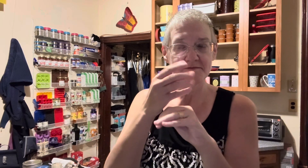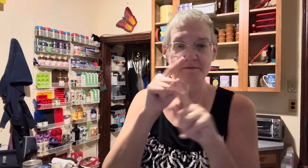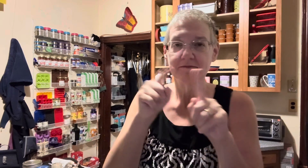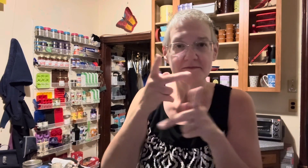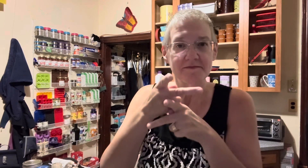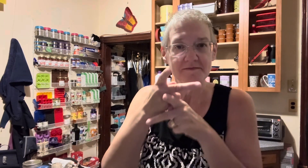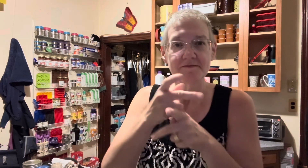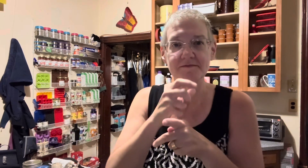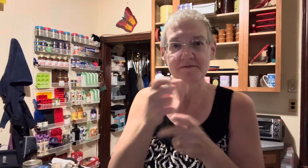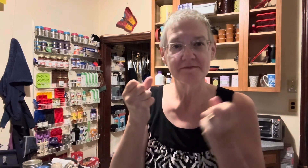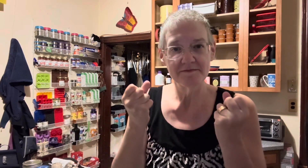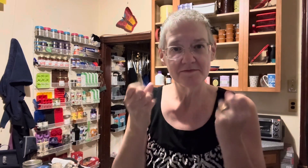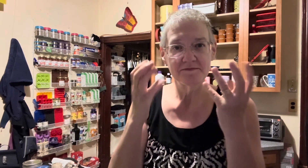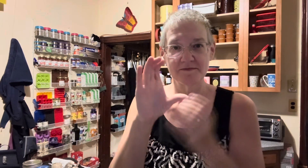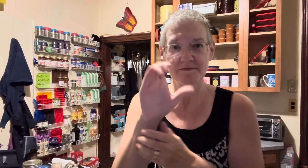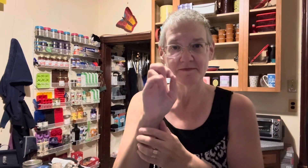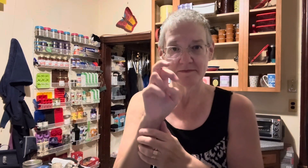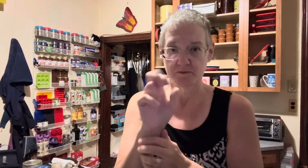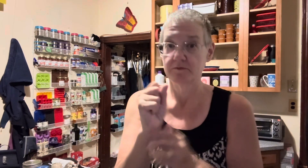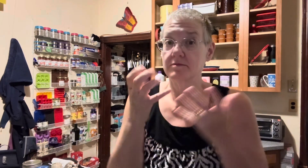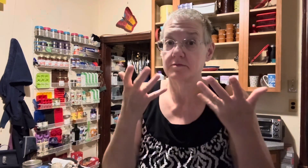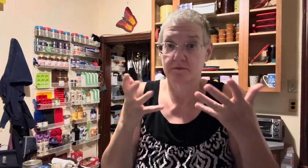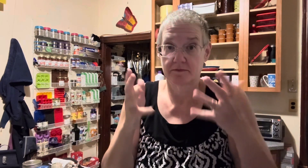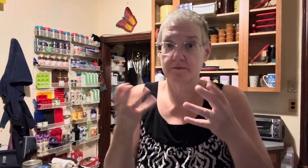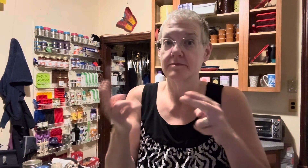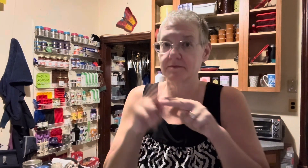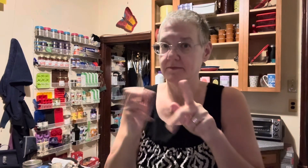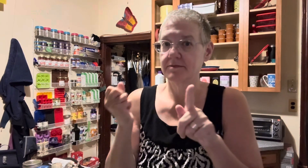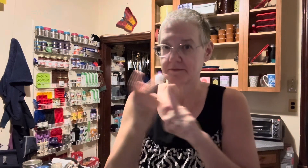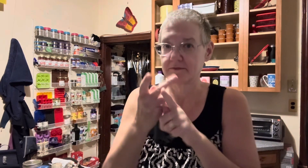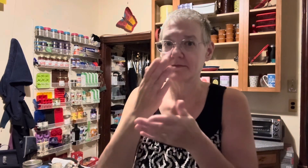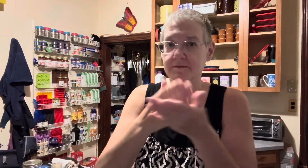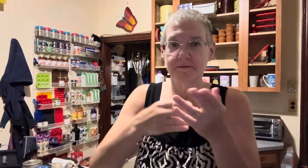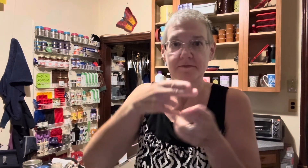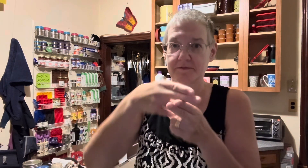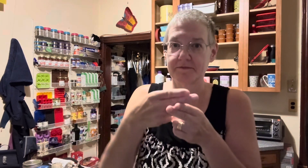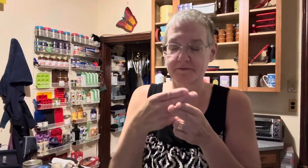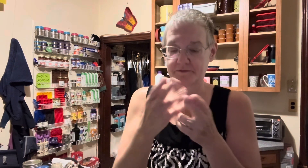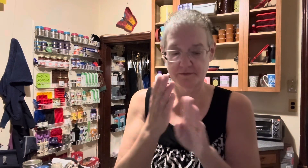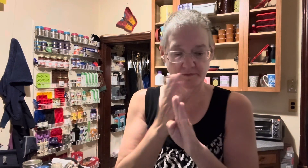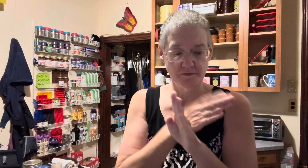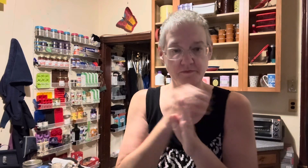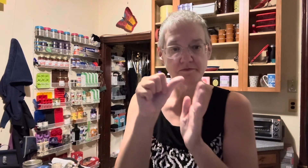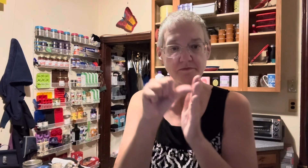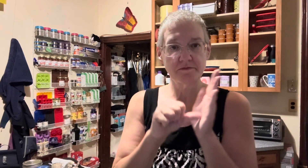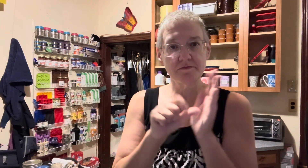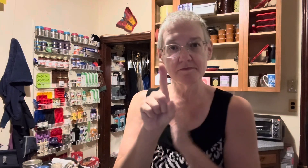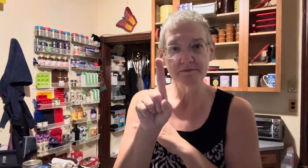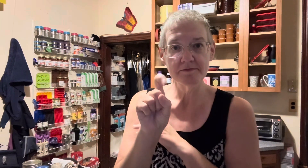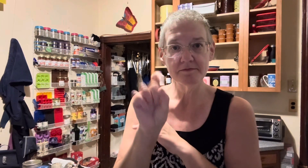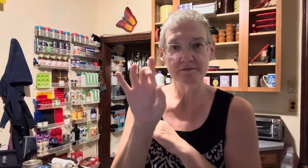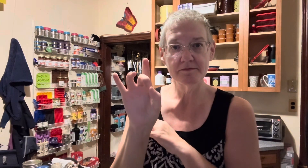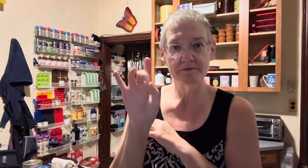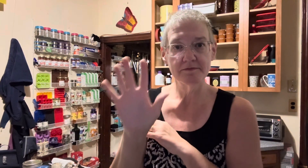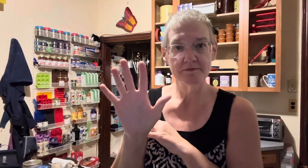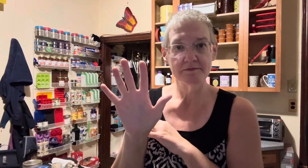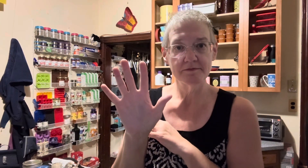with calories. He's already gained back his weight. Before surgery, he was 185,